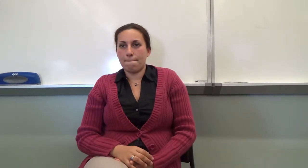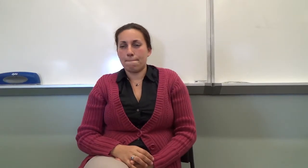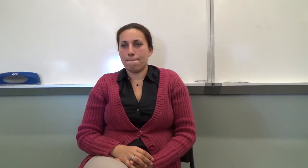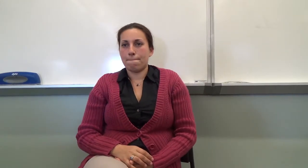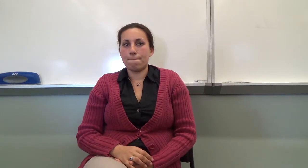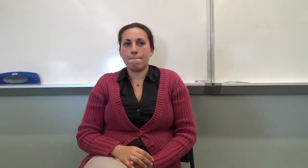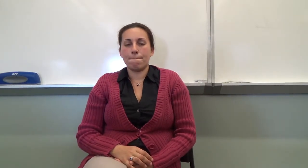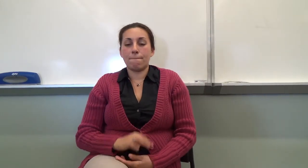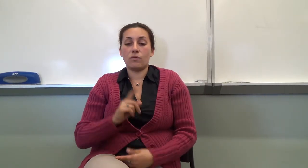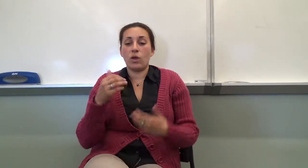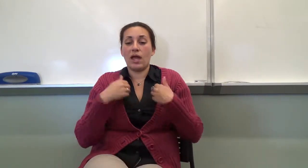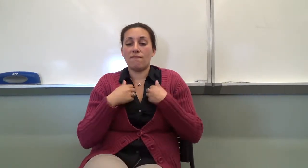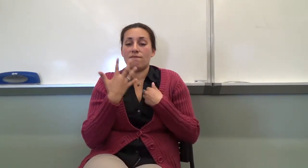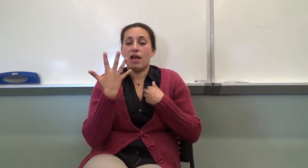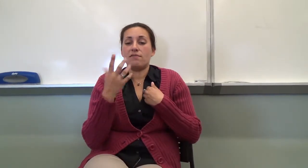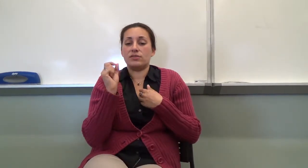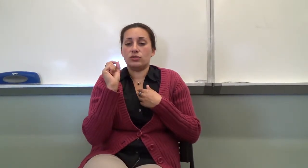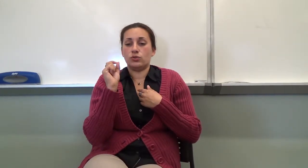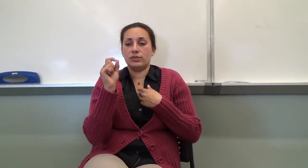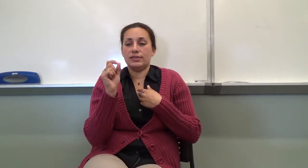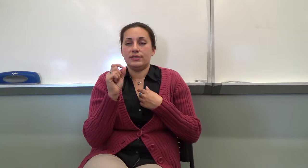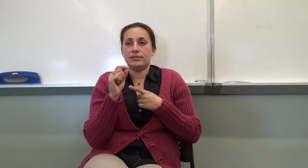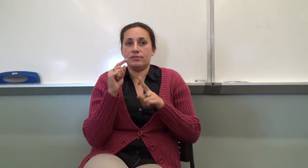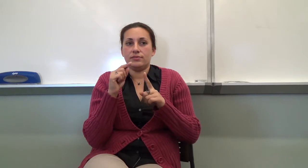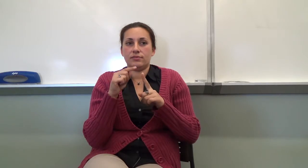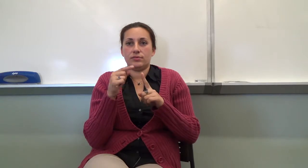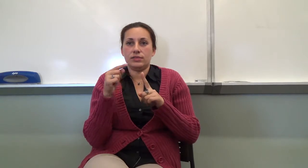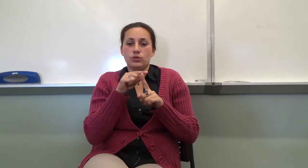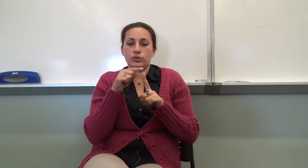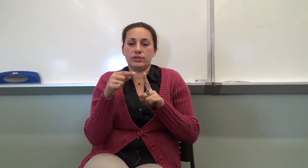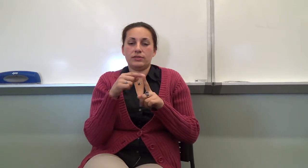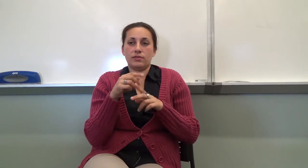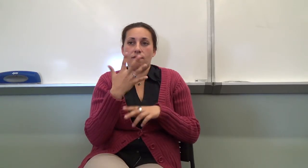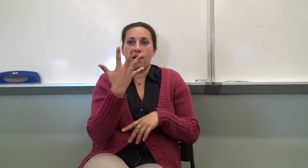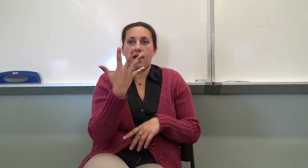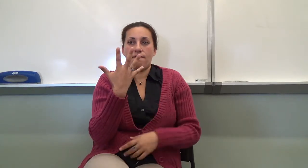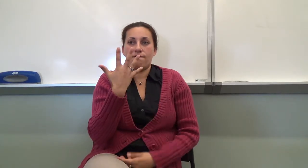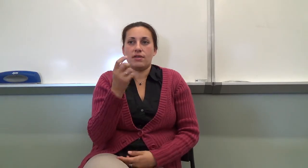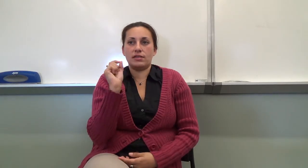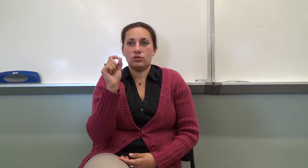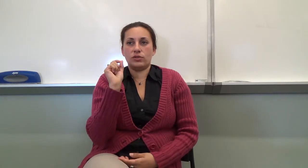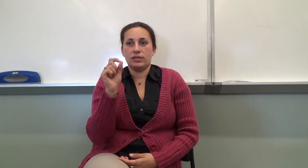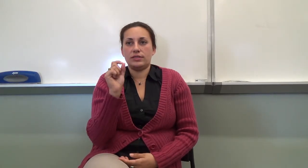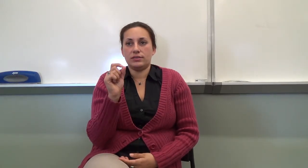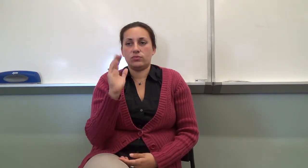And you get 5 degrees. So a 5-degree angle would be the supplement of a 175-degree